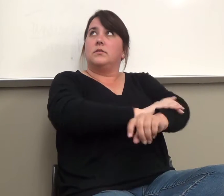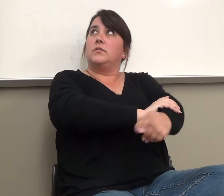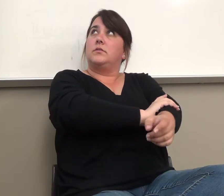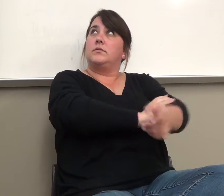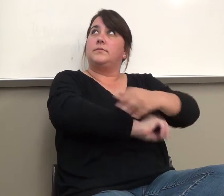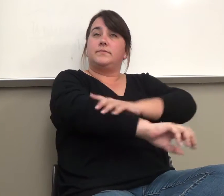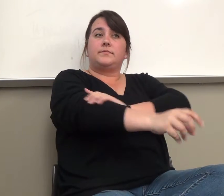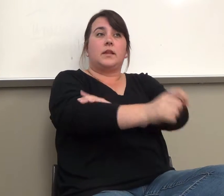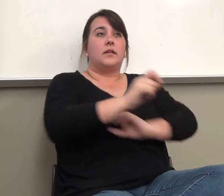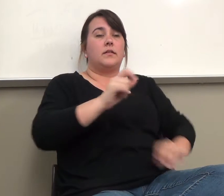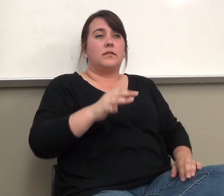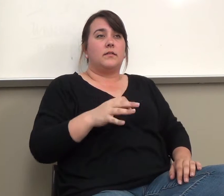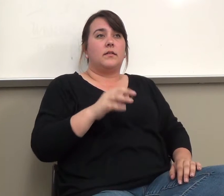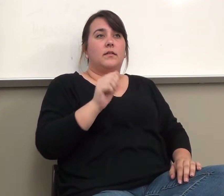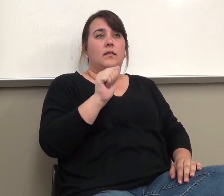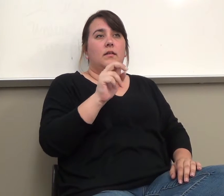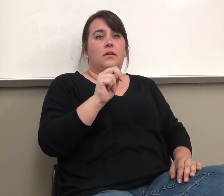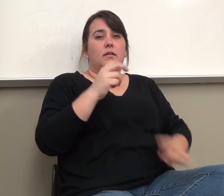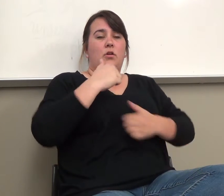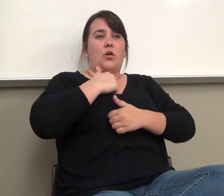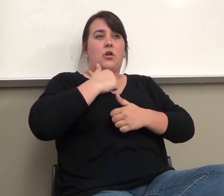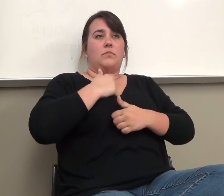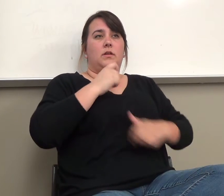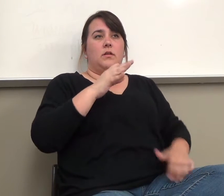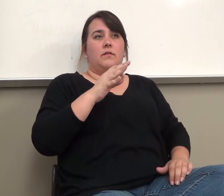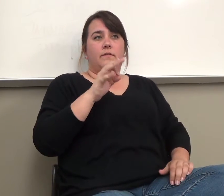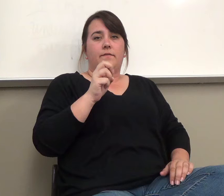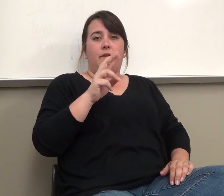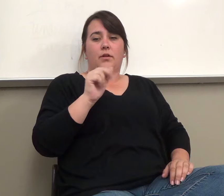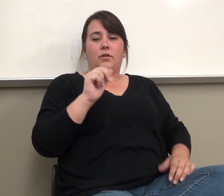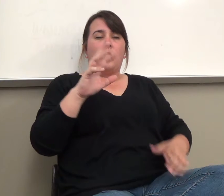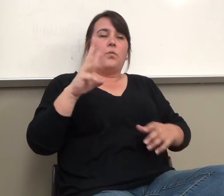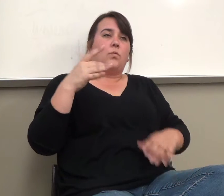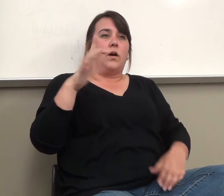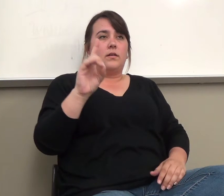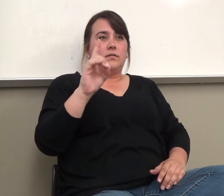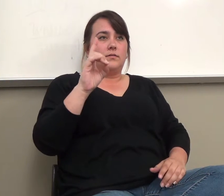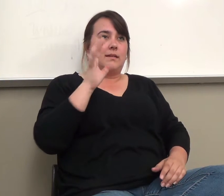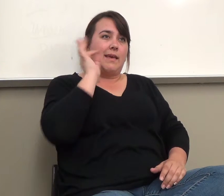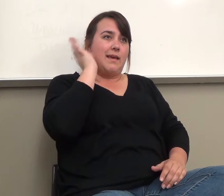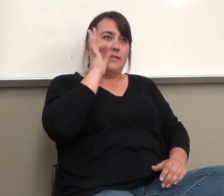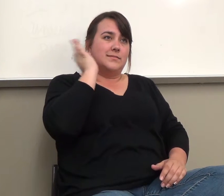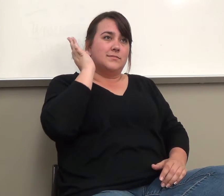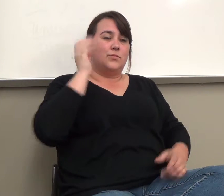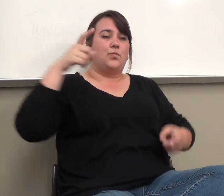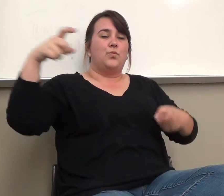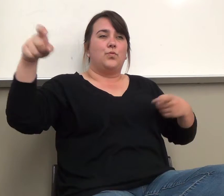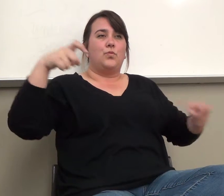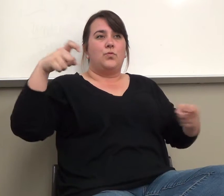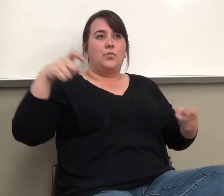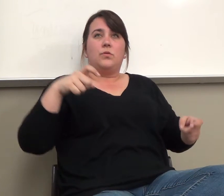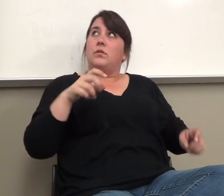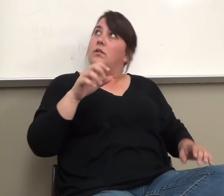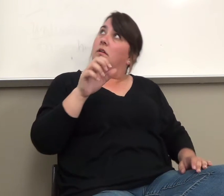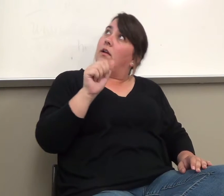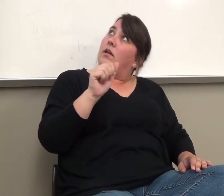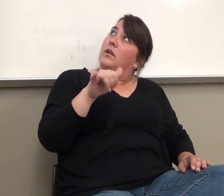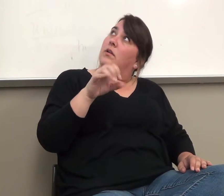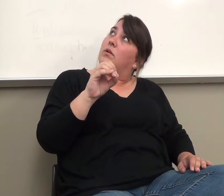An army of feral cats rule Aoshima Island in southern Japan.